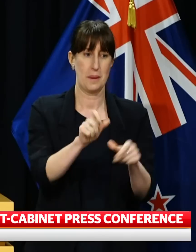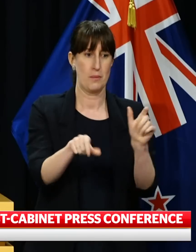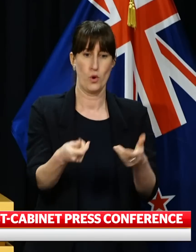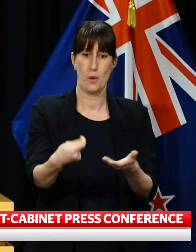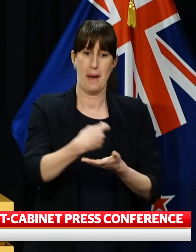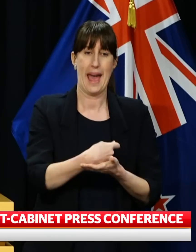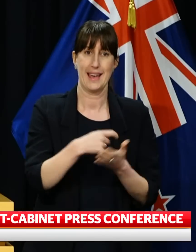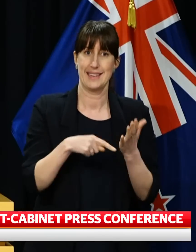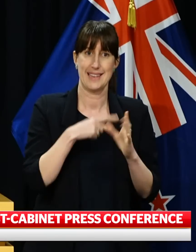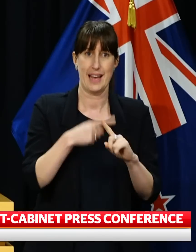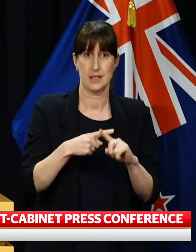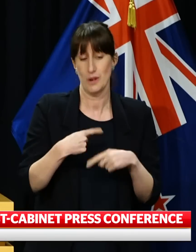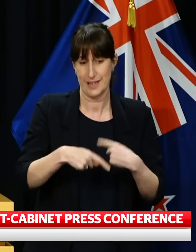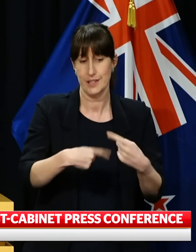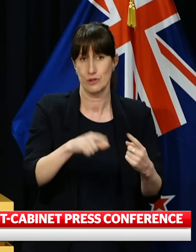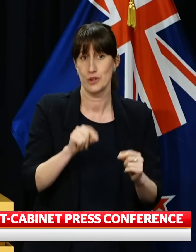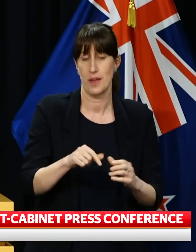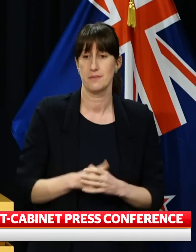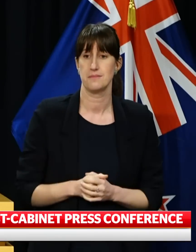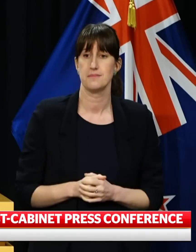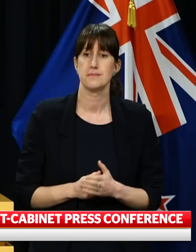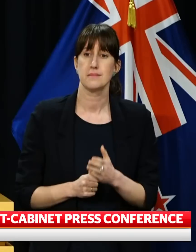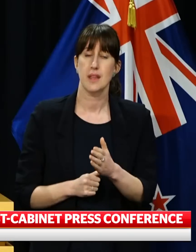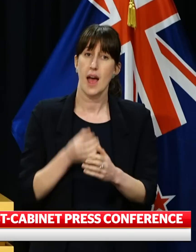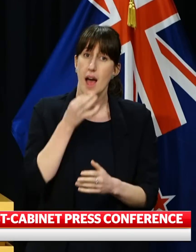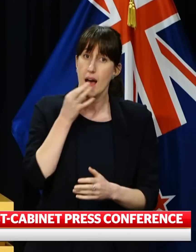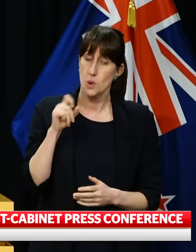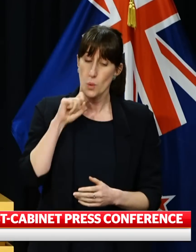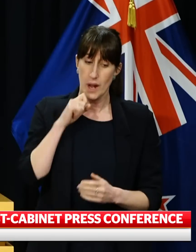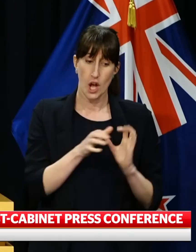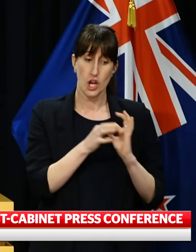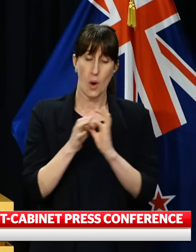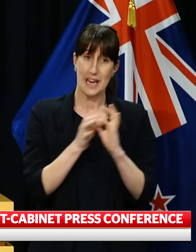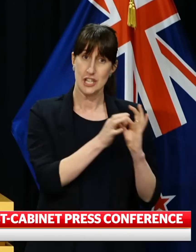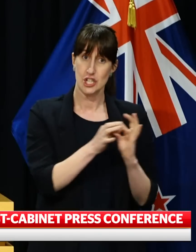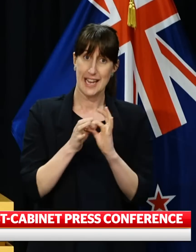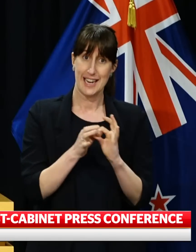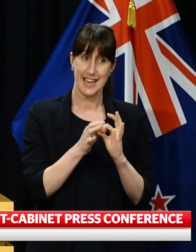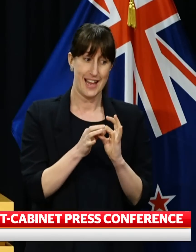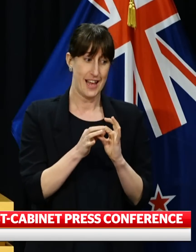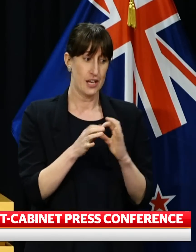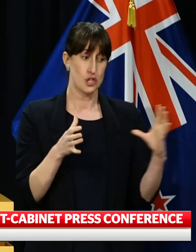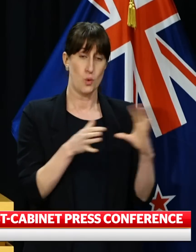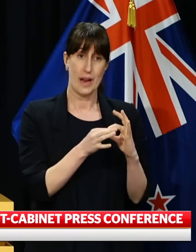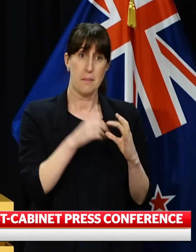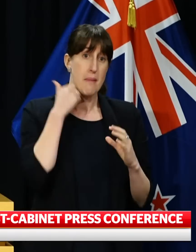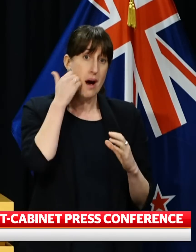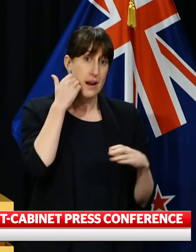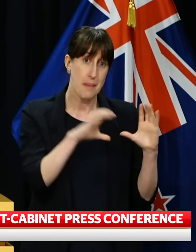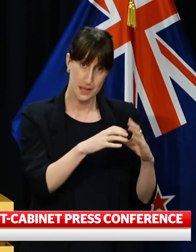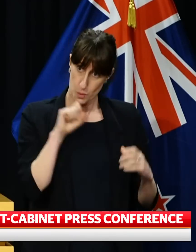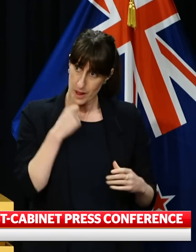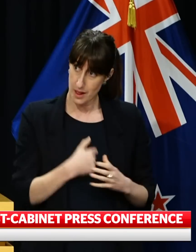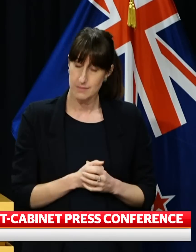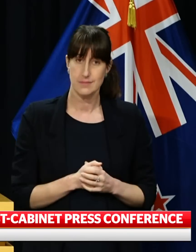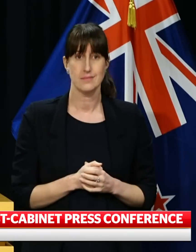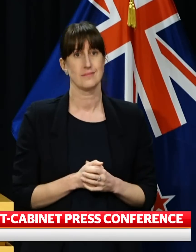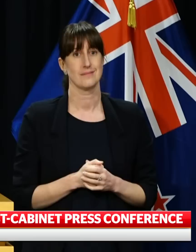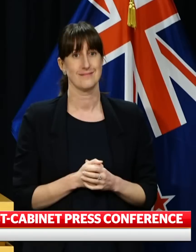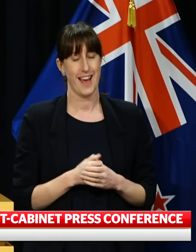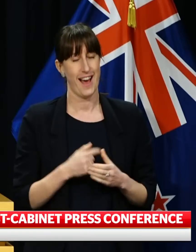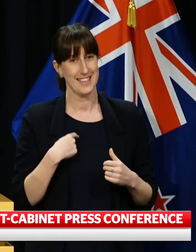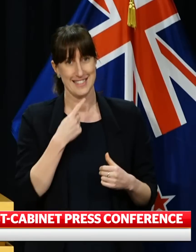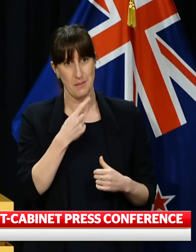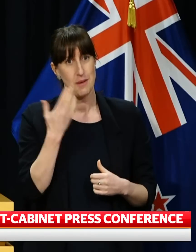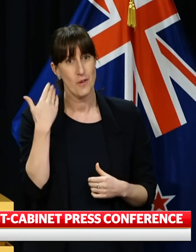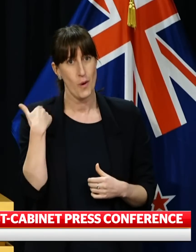will continue to do that. Prime Minister, will you be going into coalition with the Māori Party? As I've said, I'm going to set out a bit closer to the election our